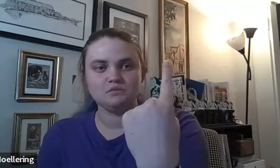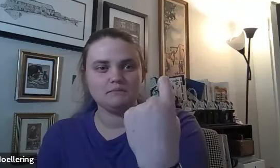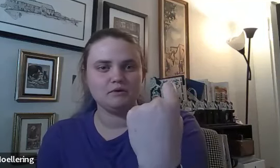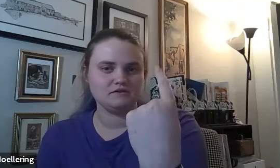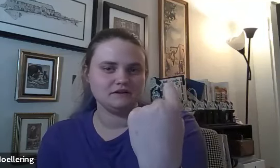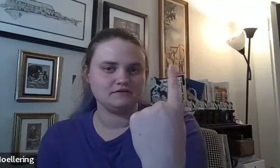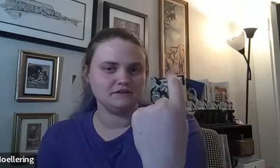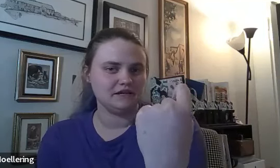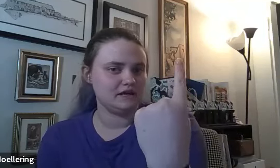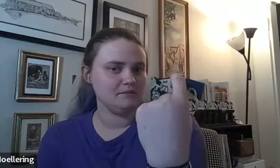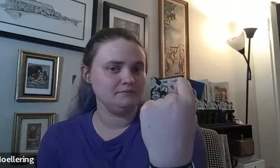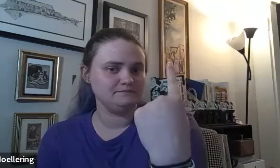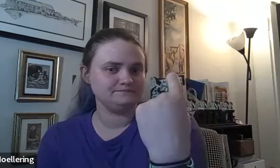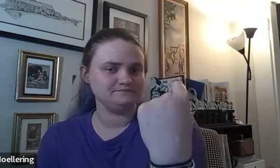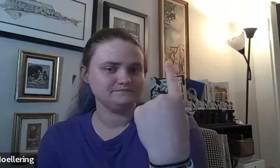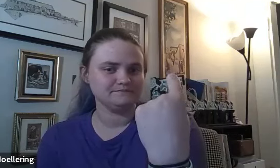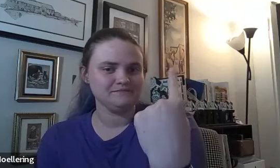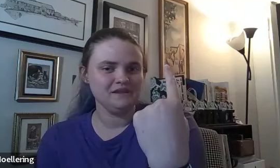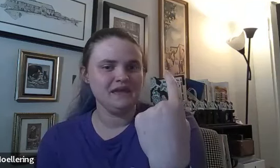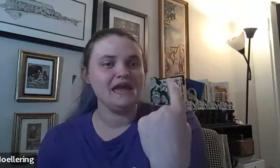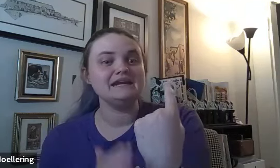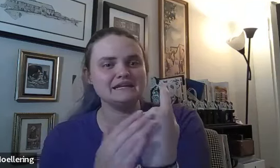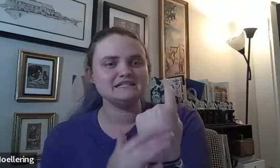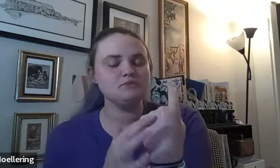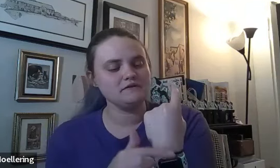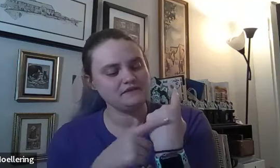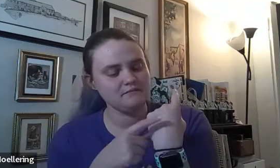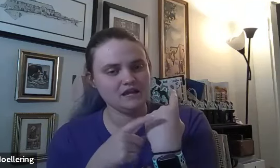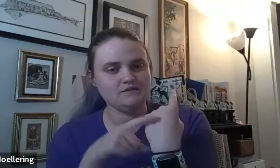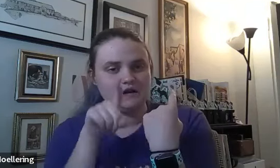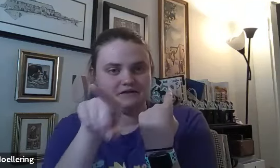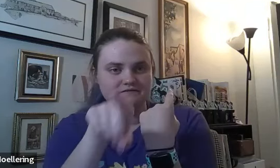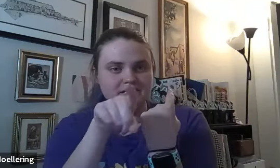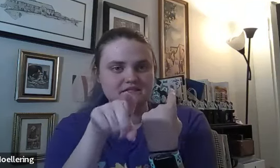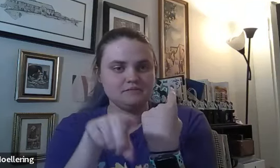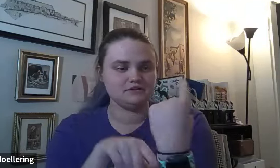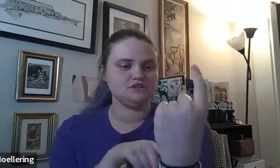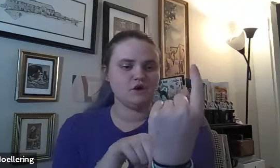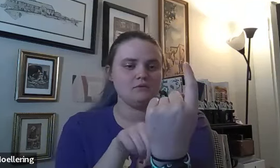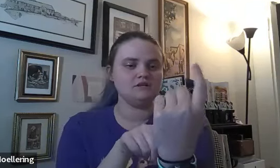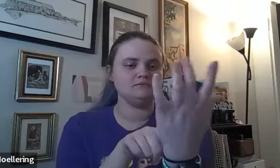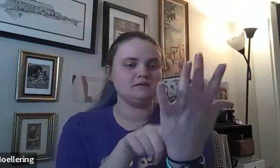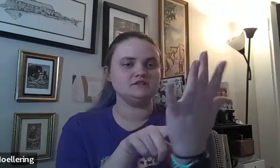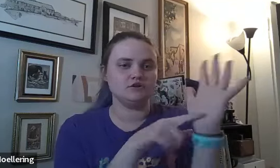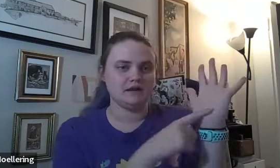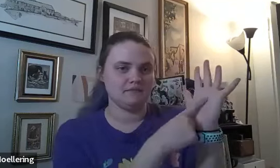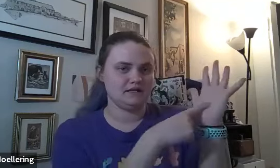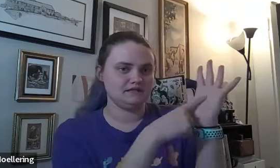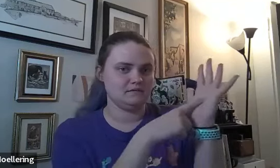one pointer finger flicking it up. And it is important that the back of your hand faces that person. So I want to be able to look at my inside of my